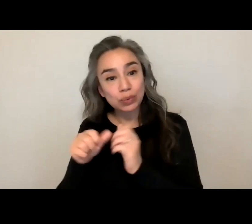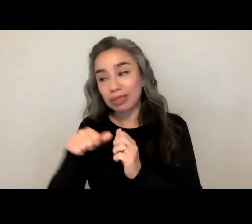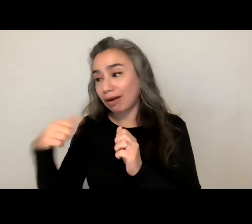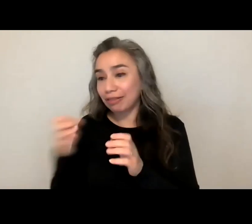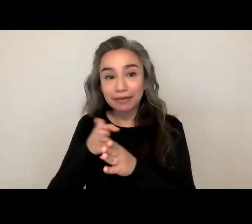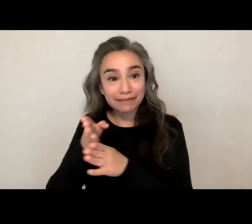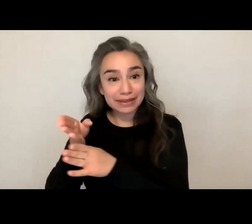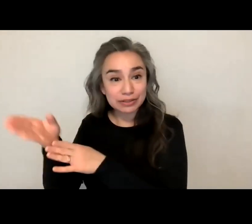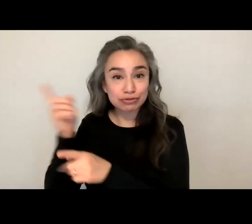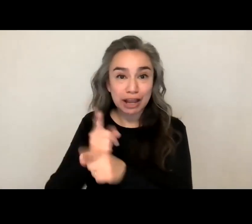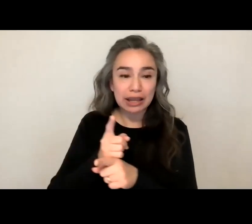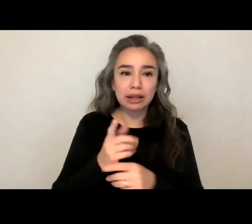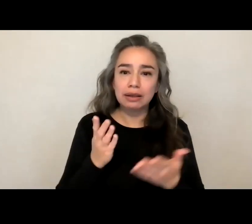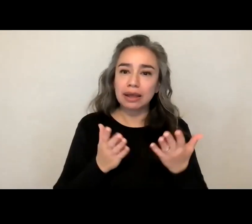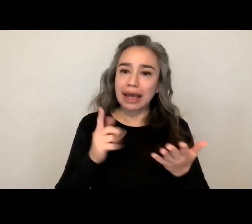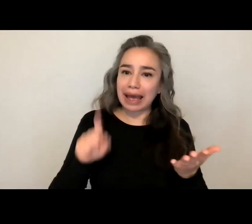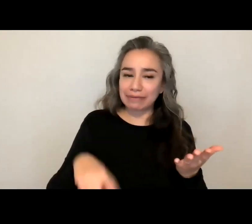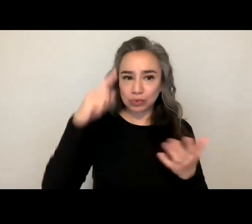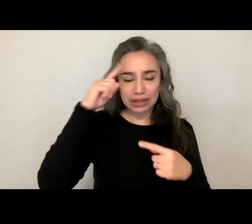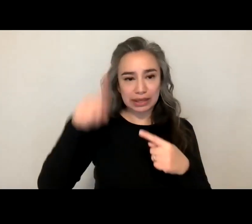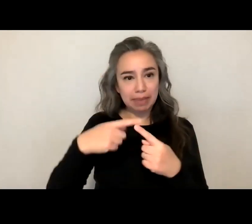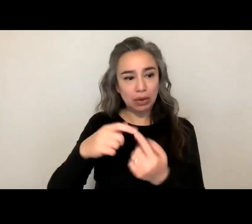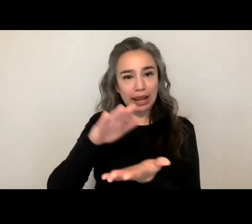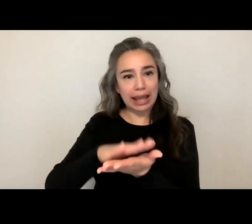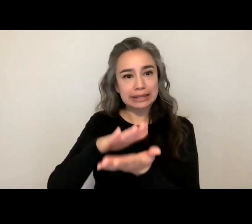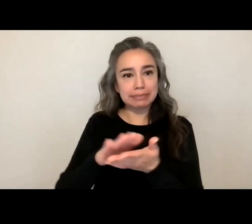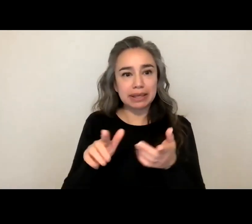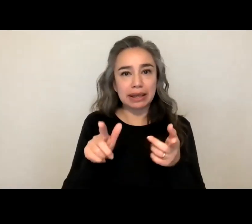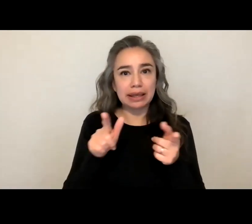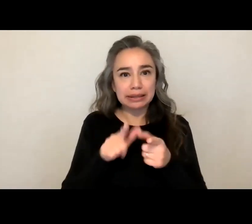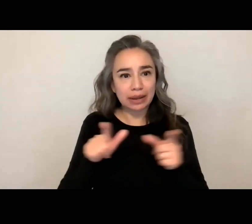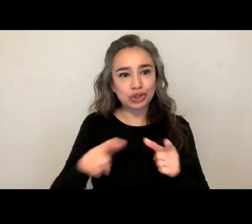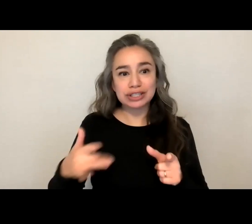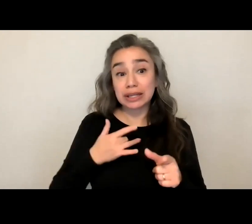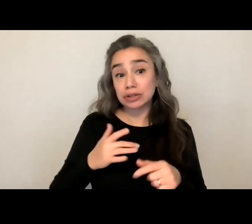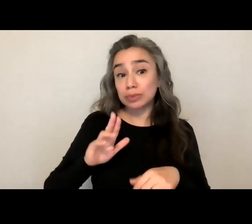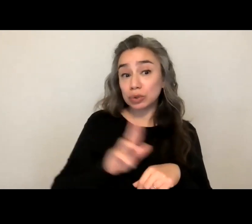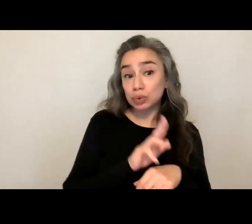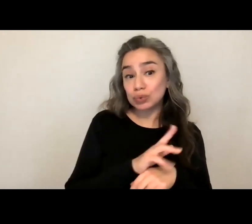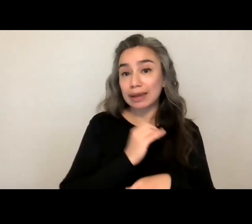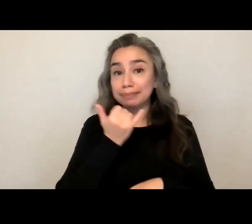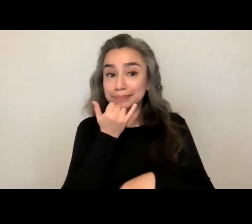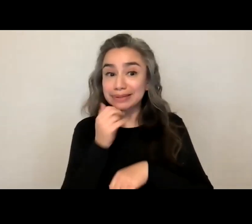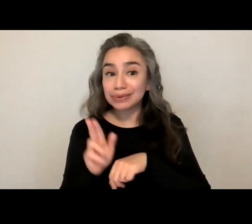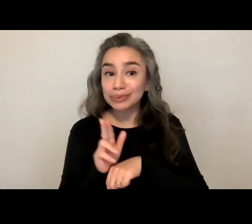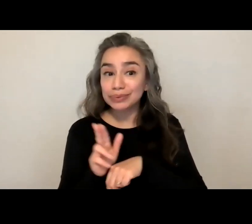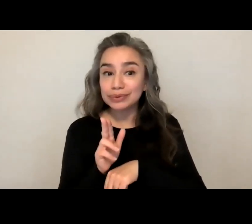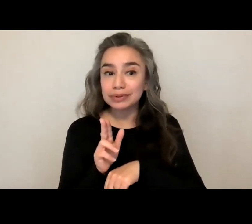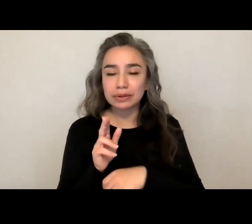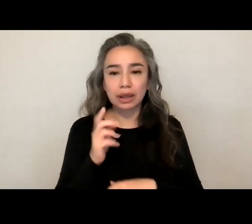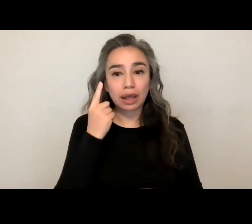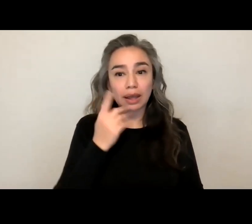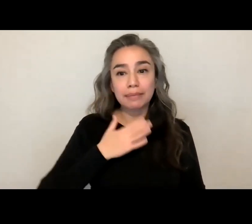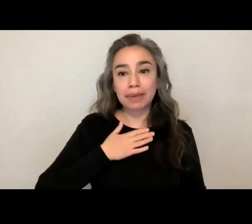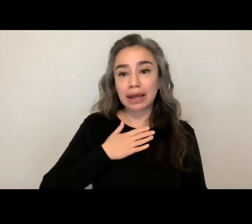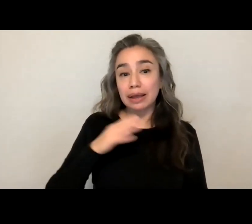about the way that outside of academia, language is used and misused. And again, because of my biography as